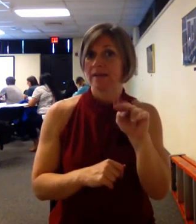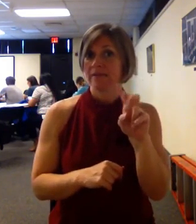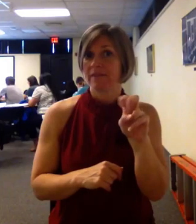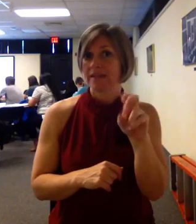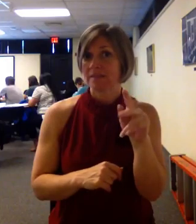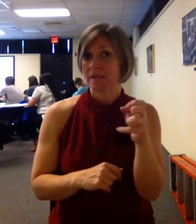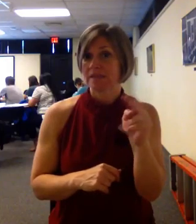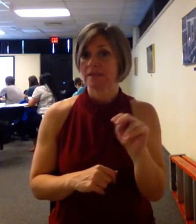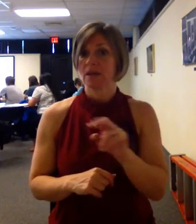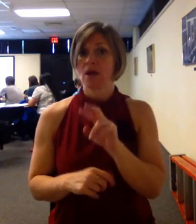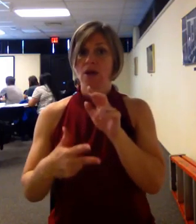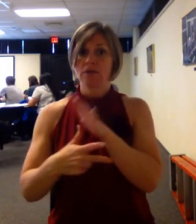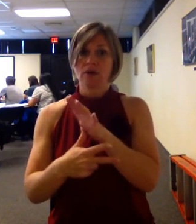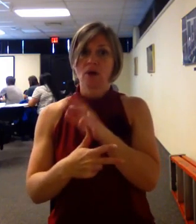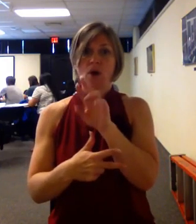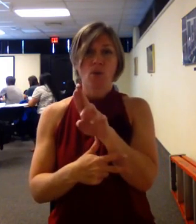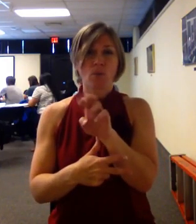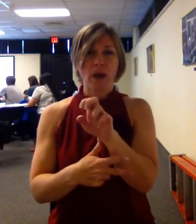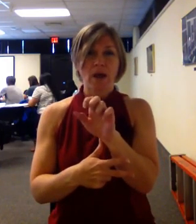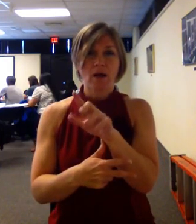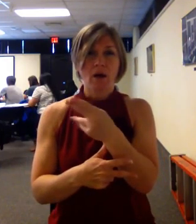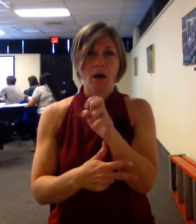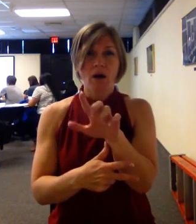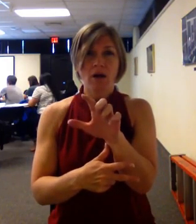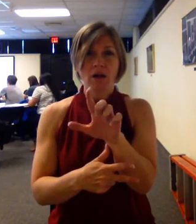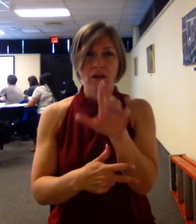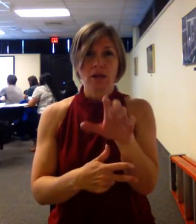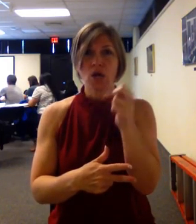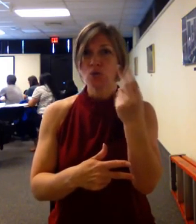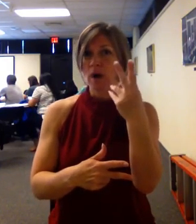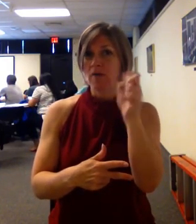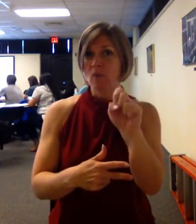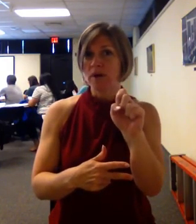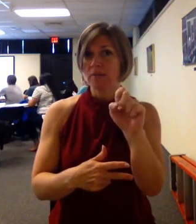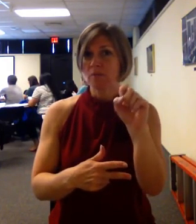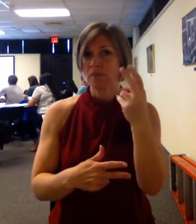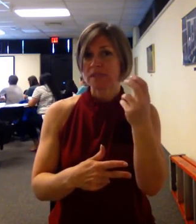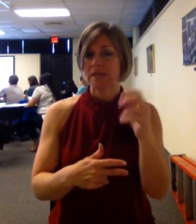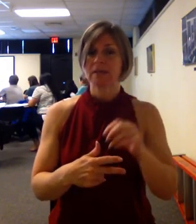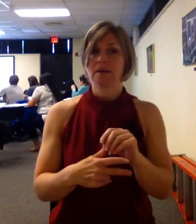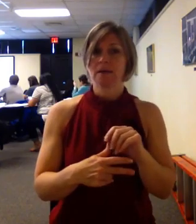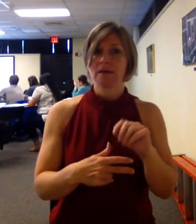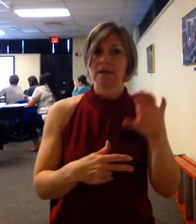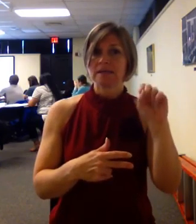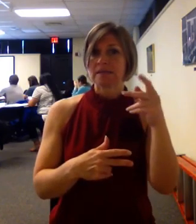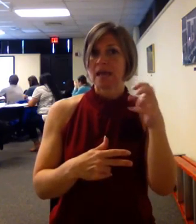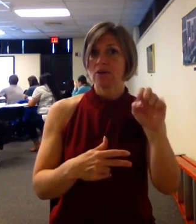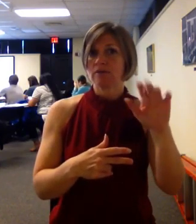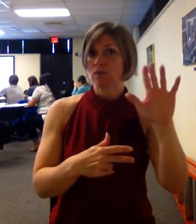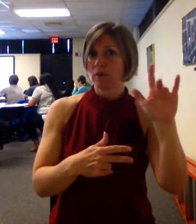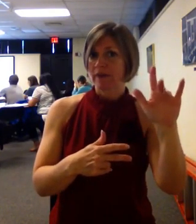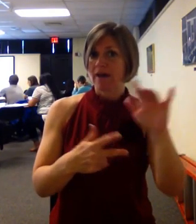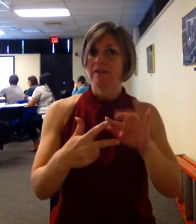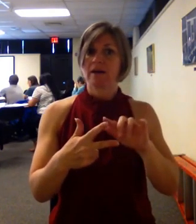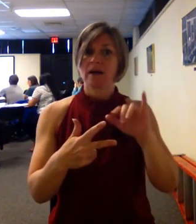the rail haul, that has an average return of 12%, standard deviation of 25. Then you've got idle staff that has a